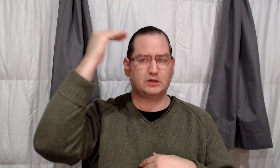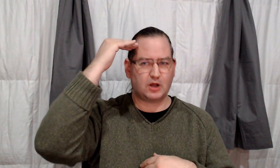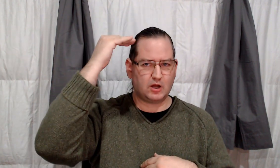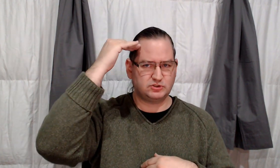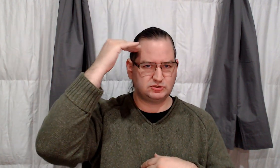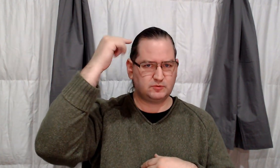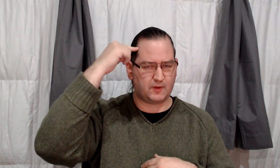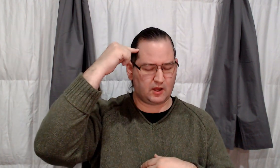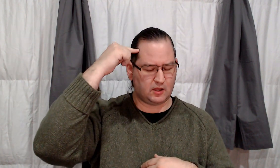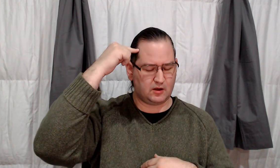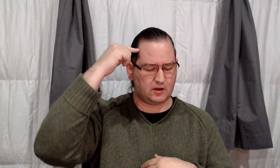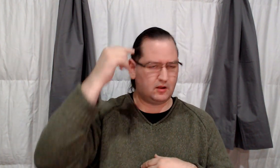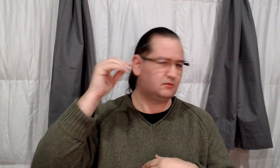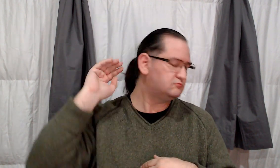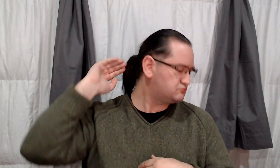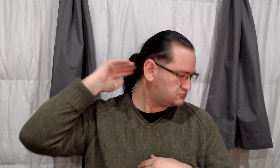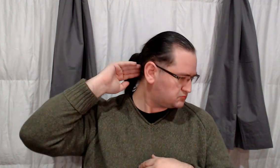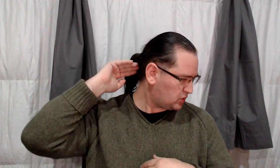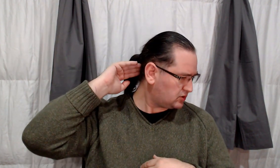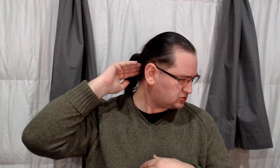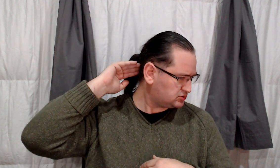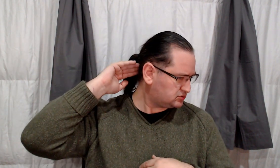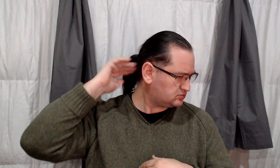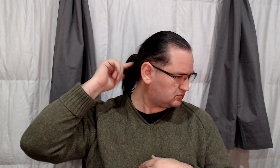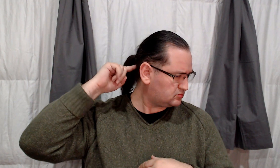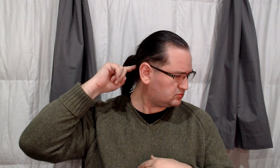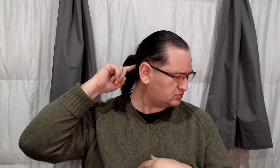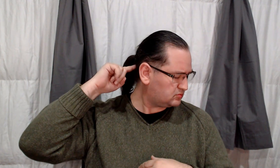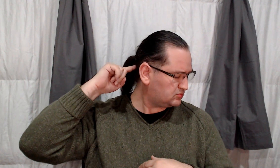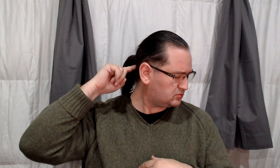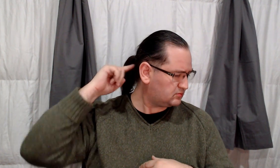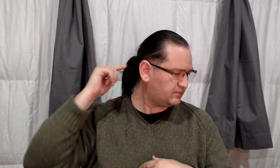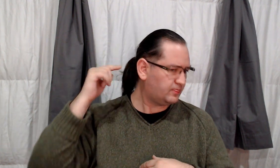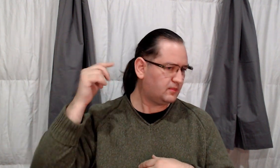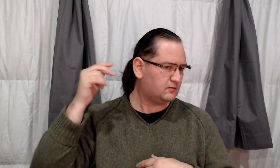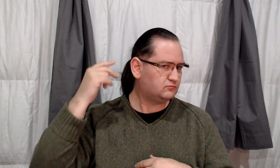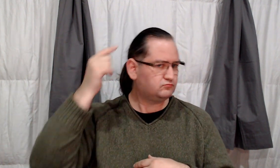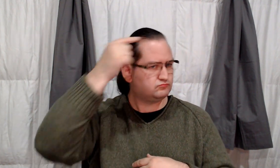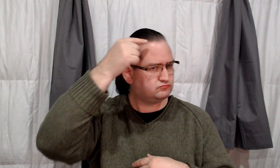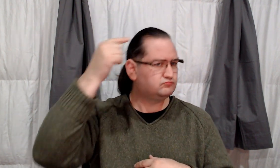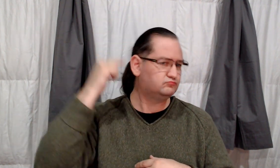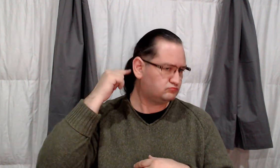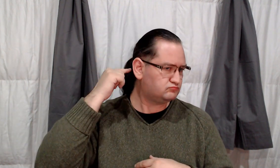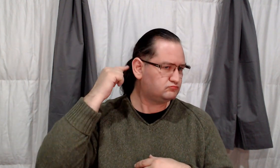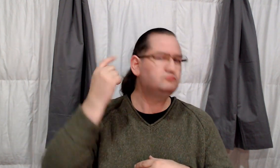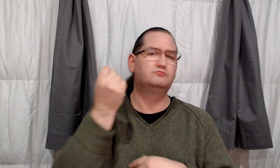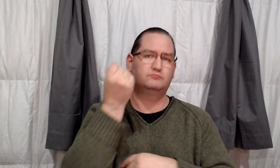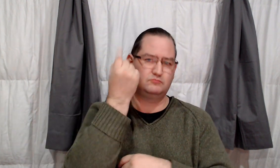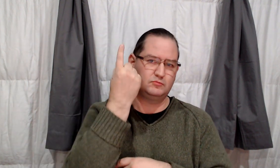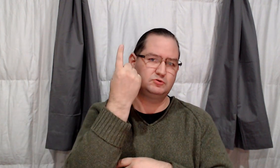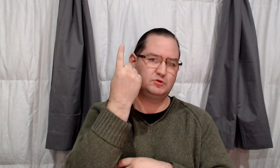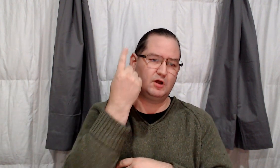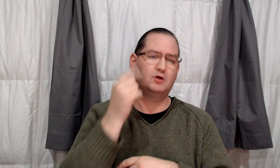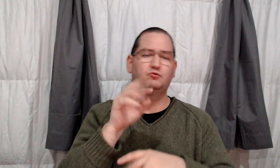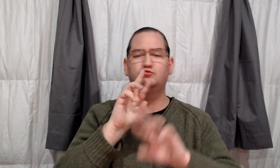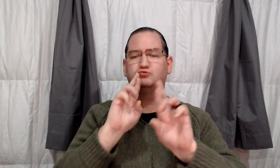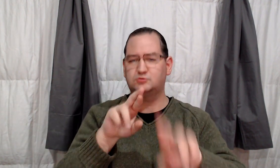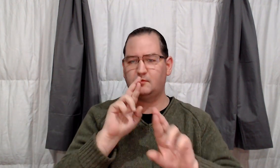of the mind, can continue to hear, to understand and respond to those things I might